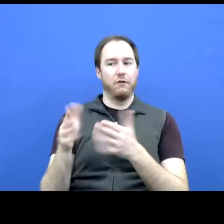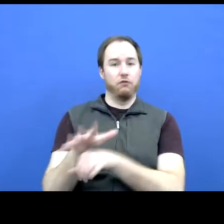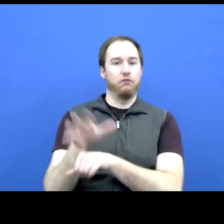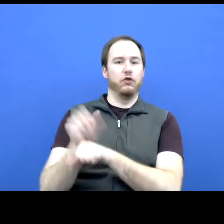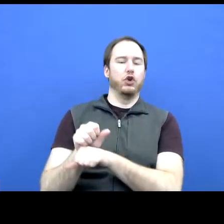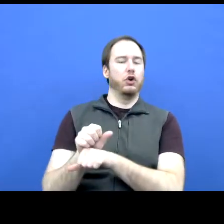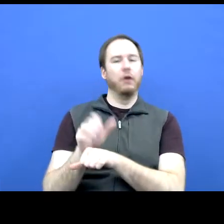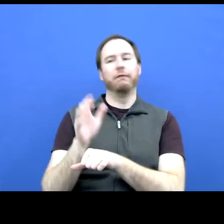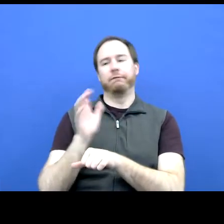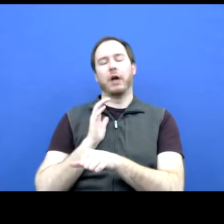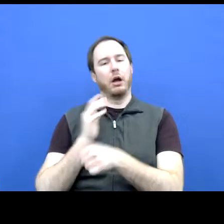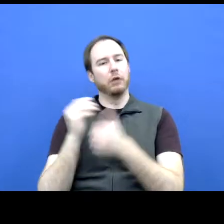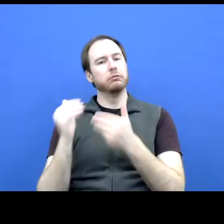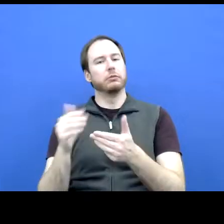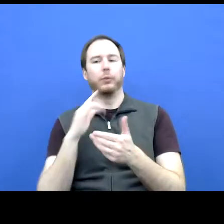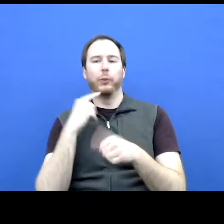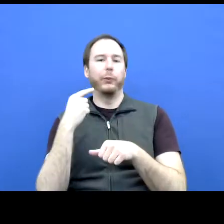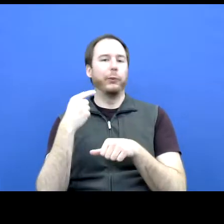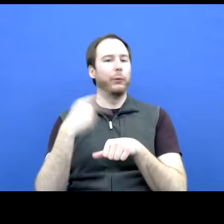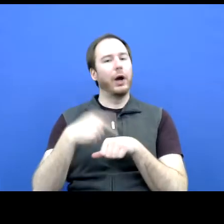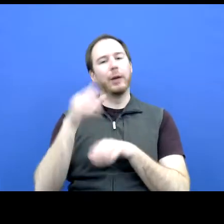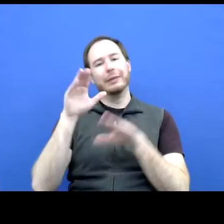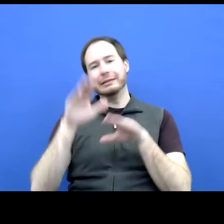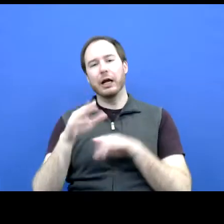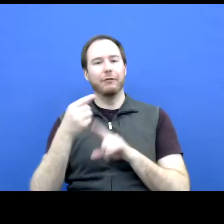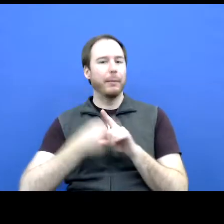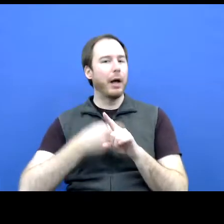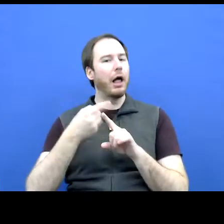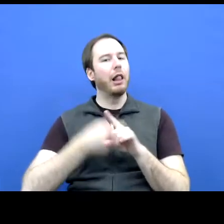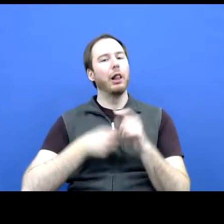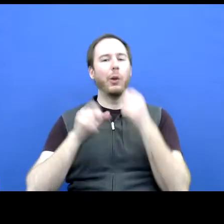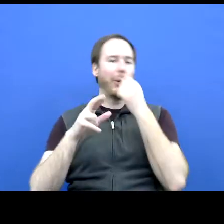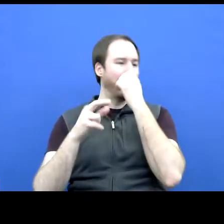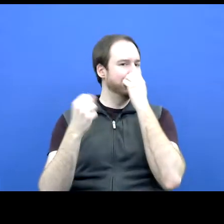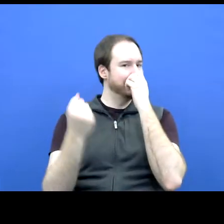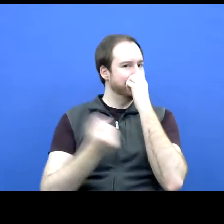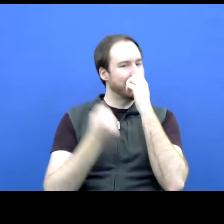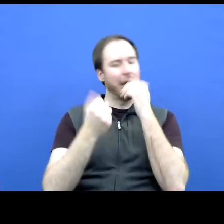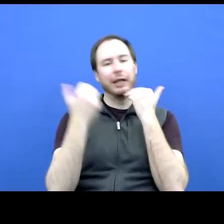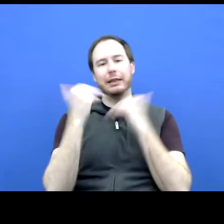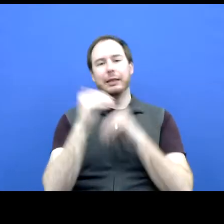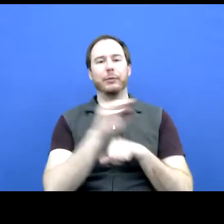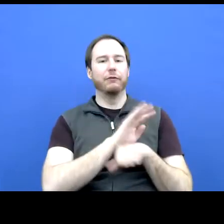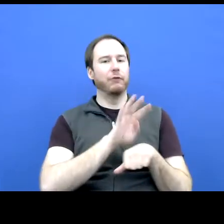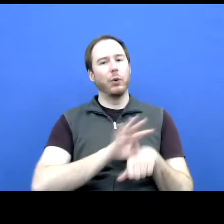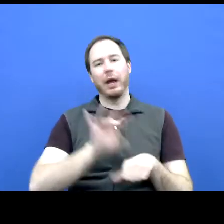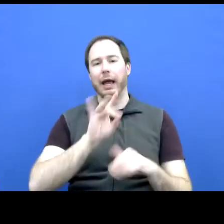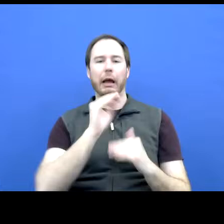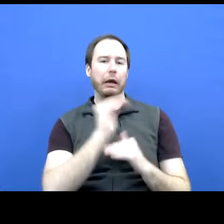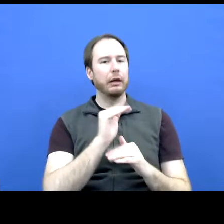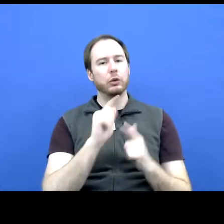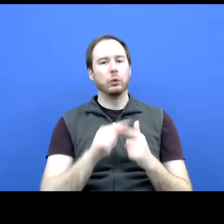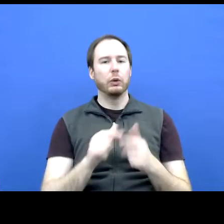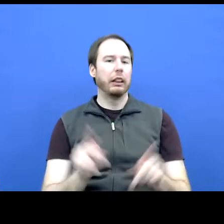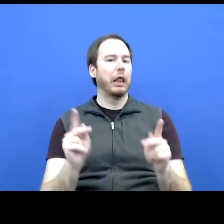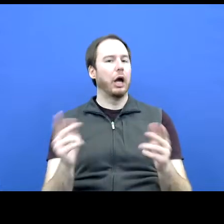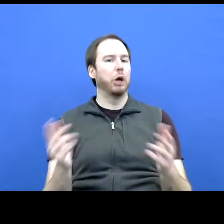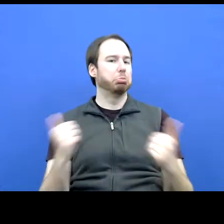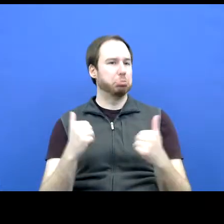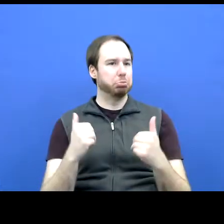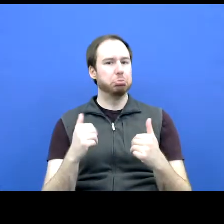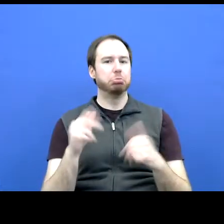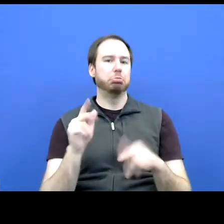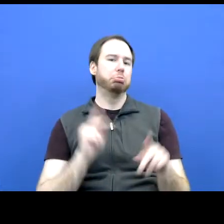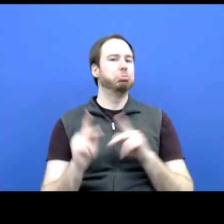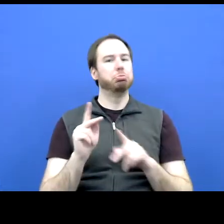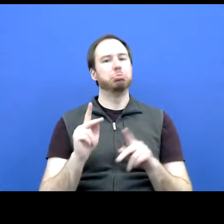Maybe one Sunday out the month or a Saturday between the hours of 4 and 8. We want to kind of get people